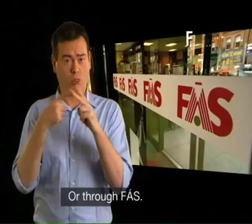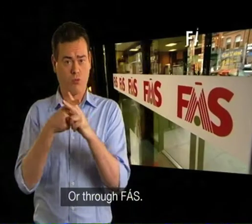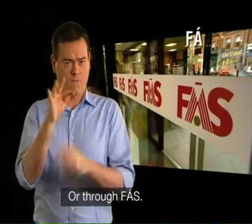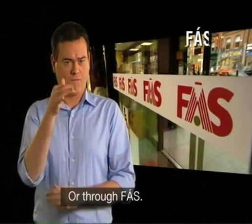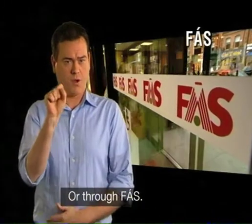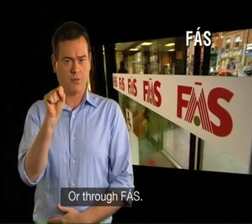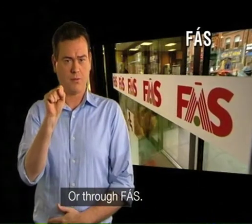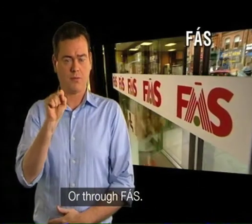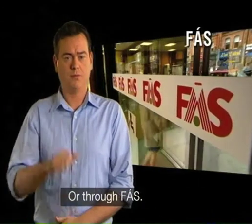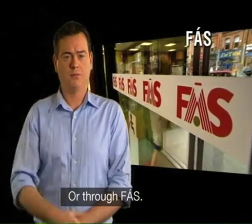Or through FOSS.